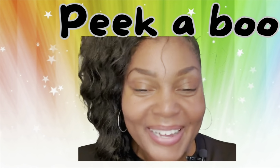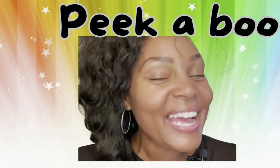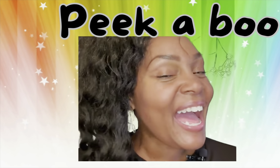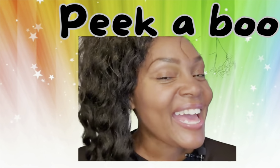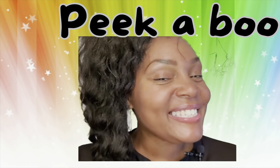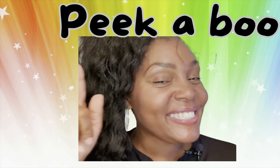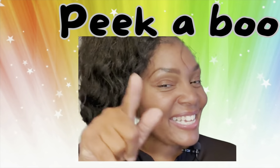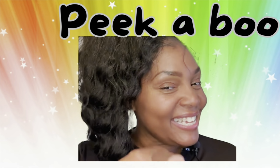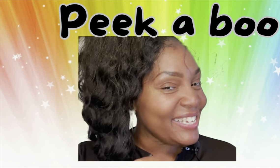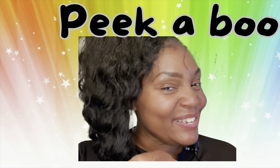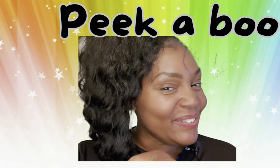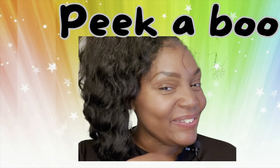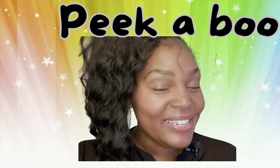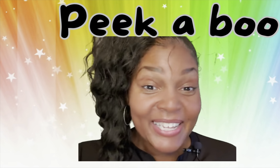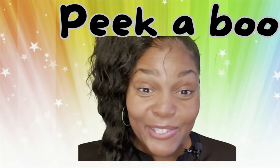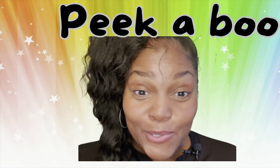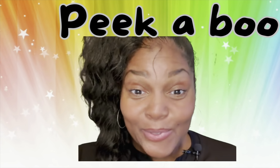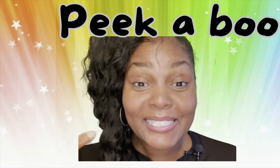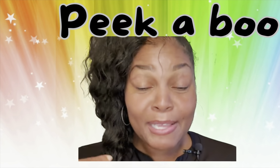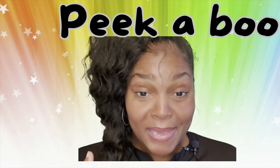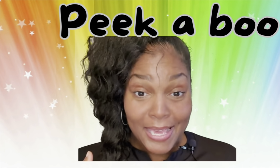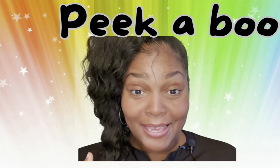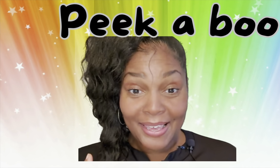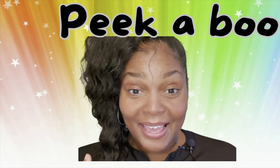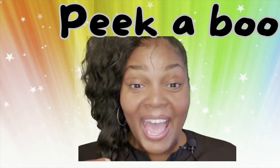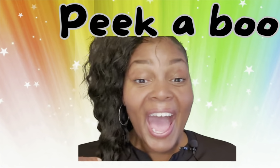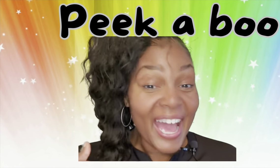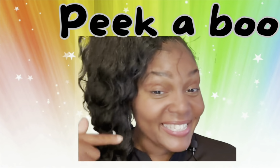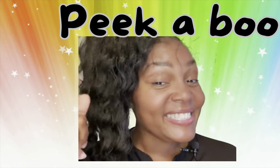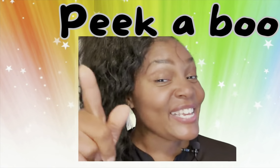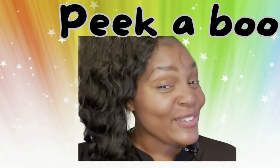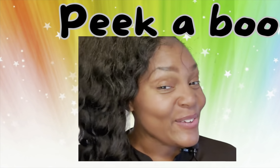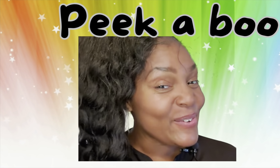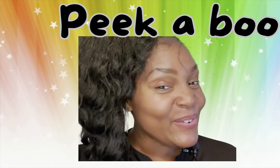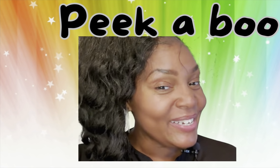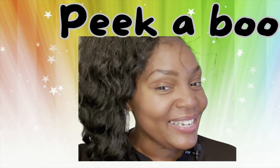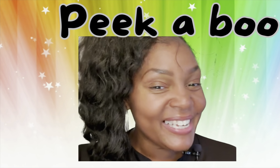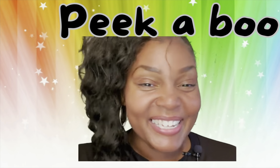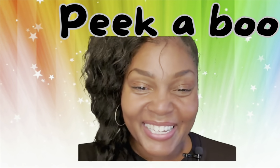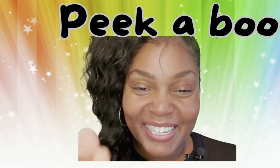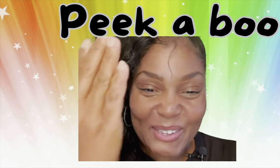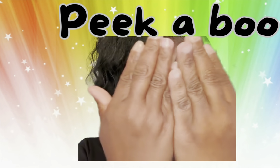Peek-a-boo, I see you. Do you see me? I see you.